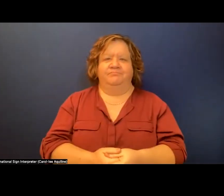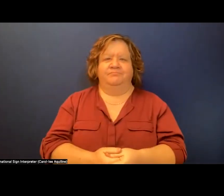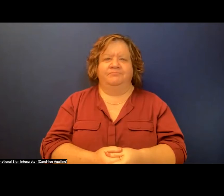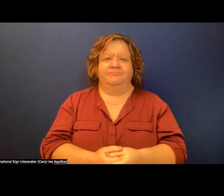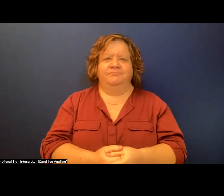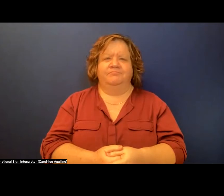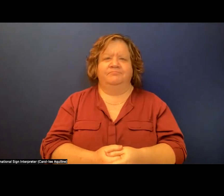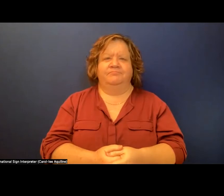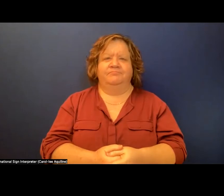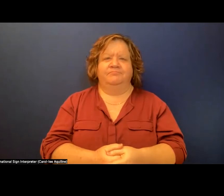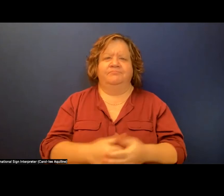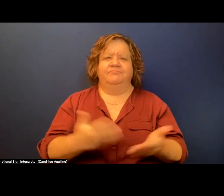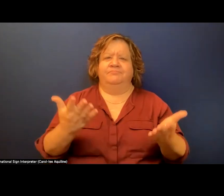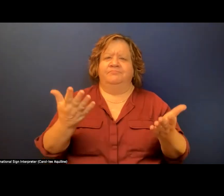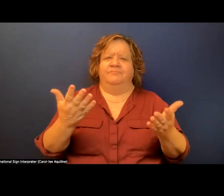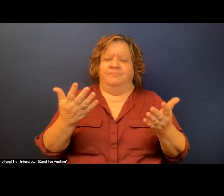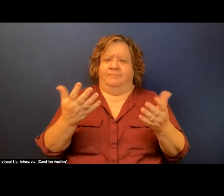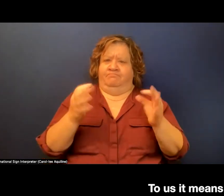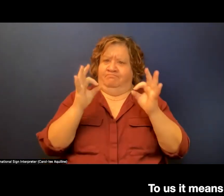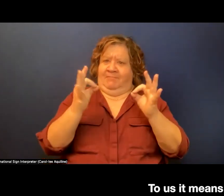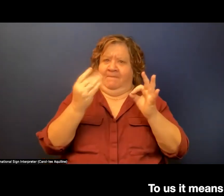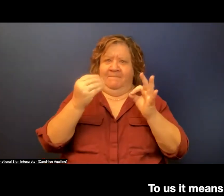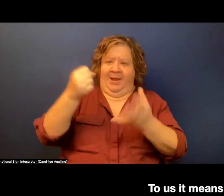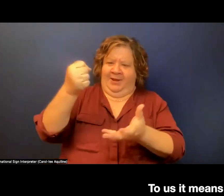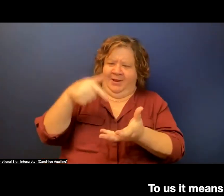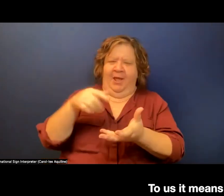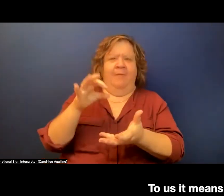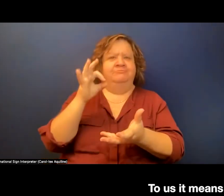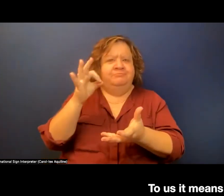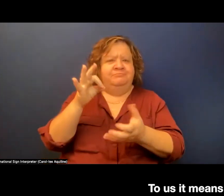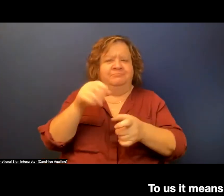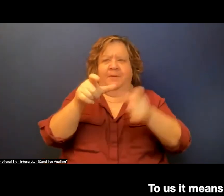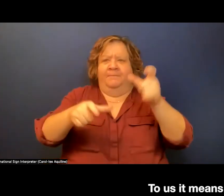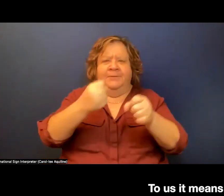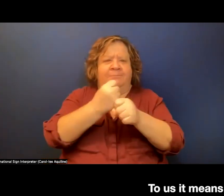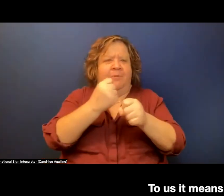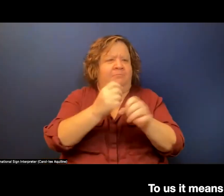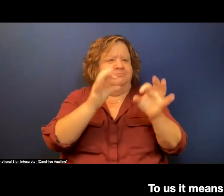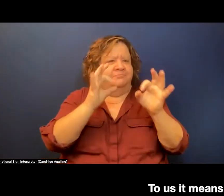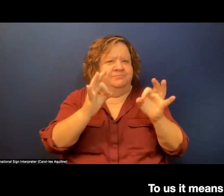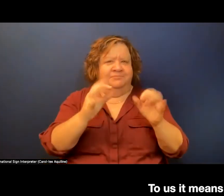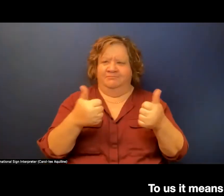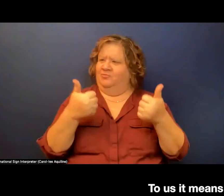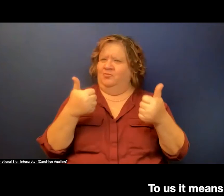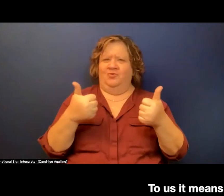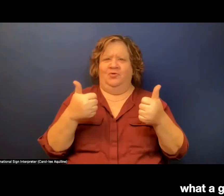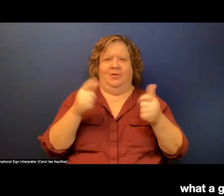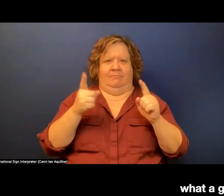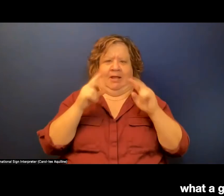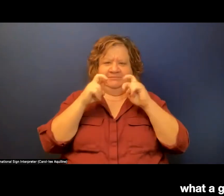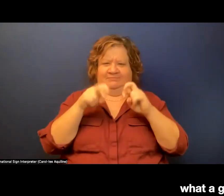or influence the processes of the GDS? To us, it means building our capacity